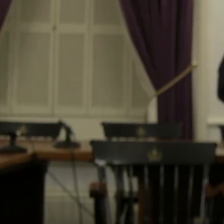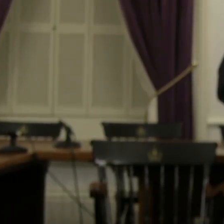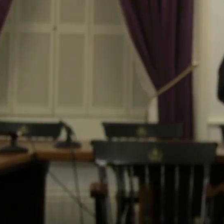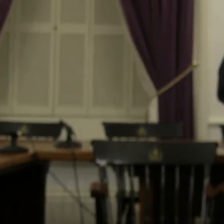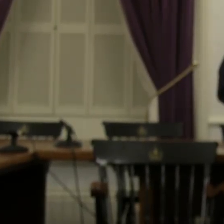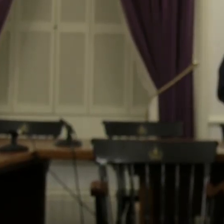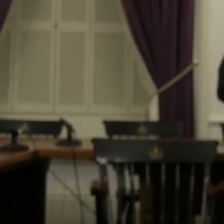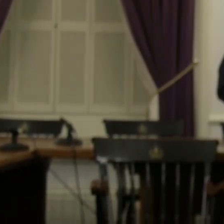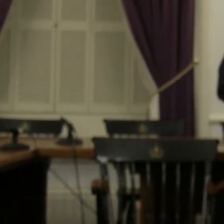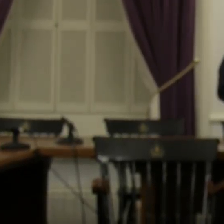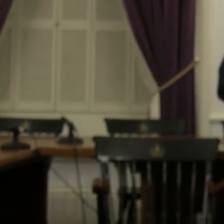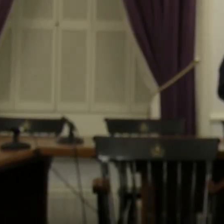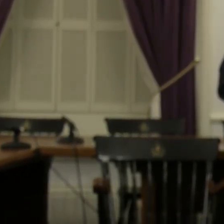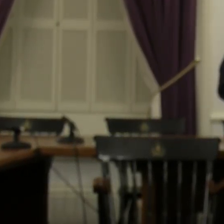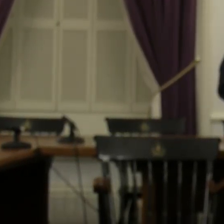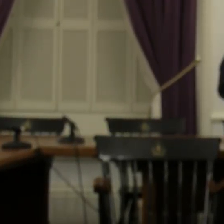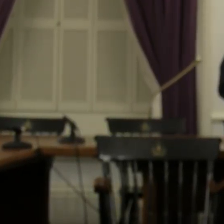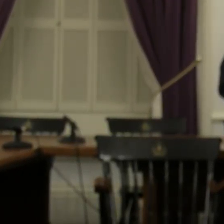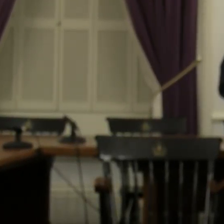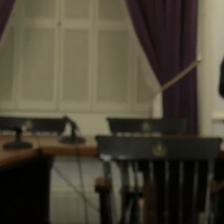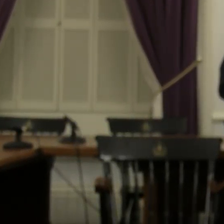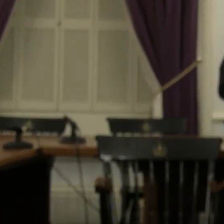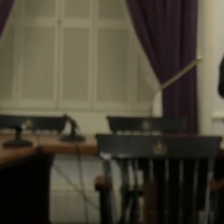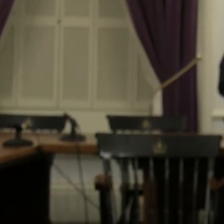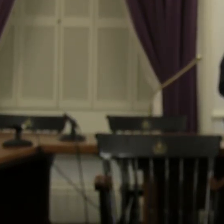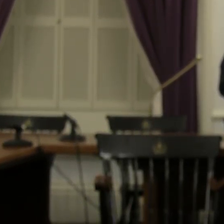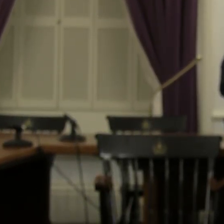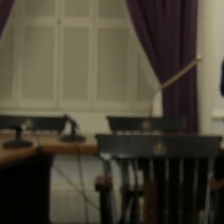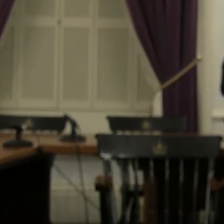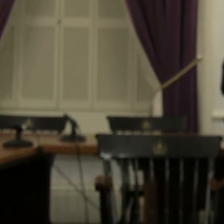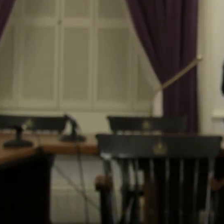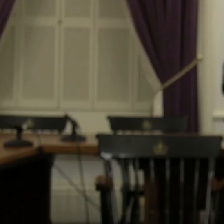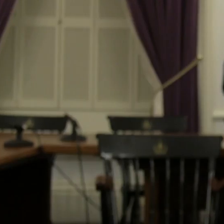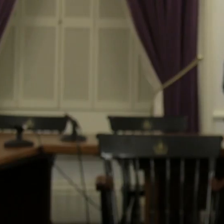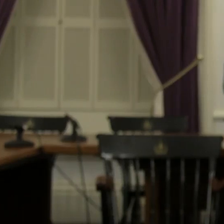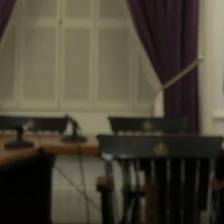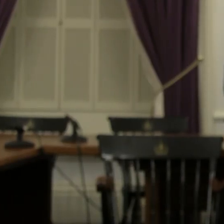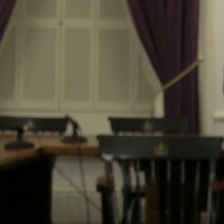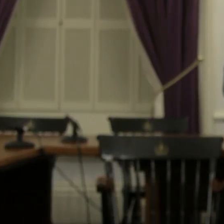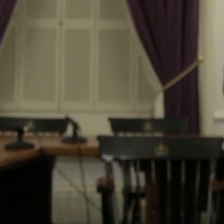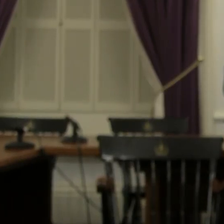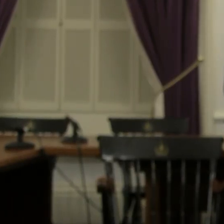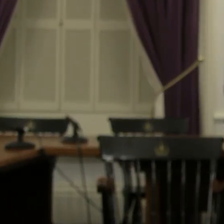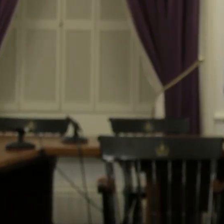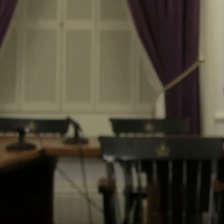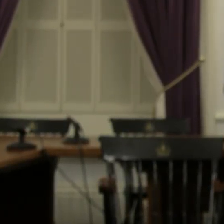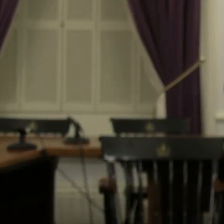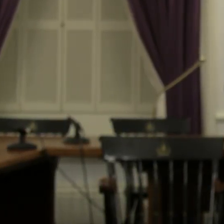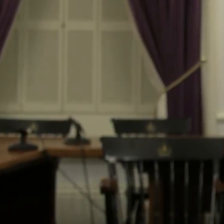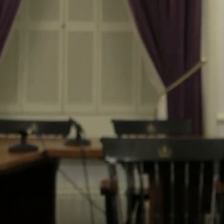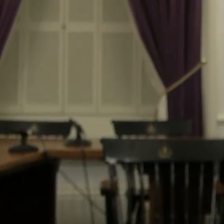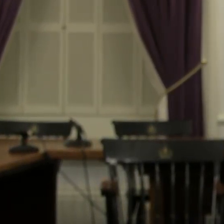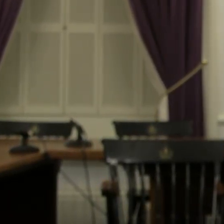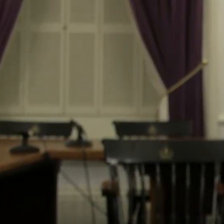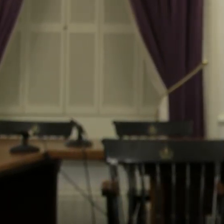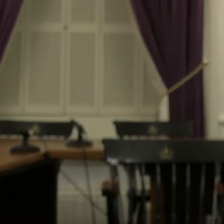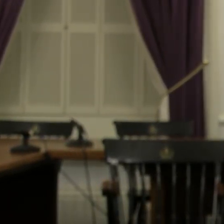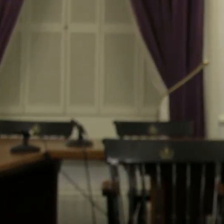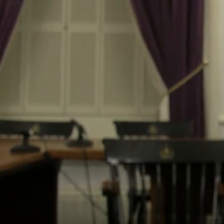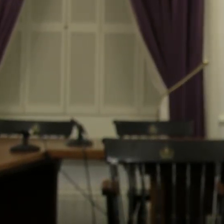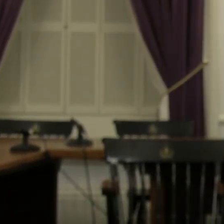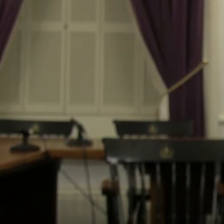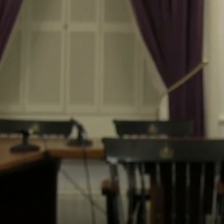And so thank you very much, and continue to work. This was a partnership with the disability groups and rights groups, and I want to say thank you very much